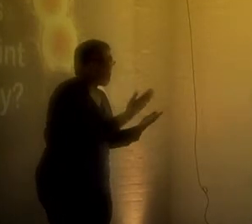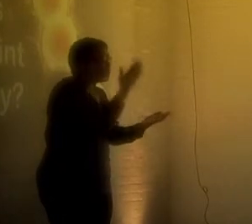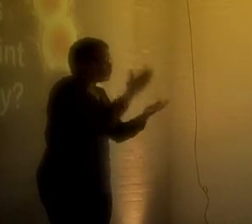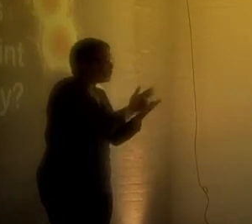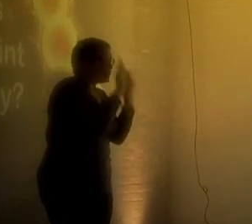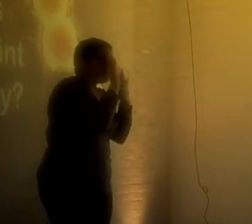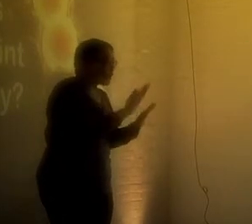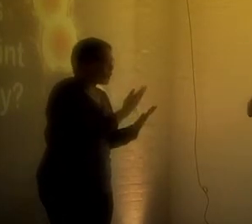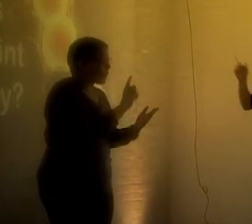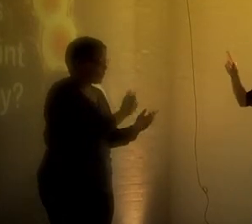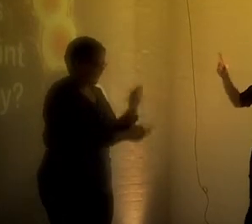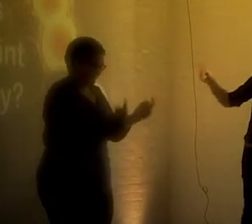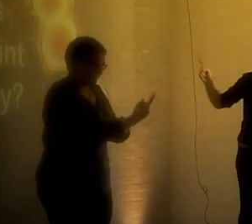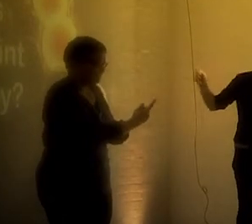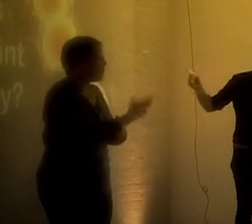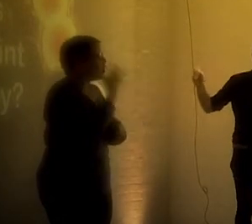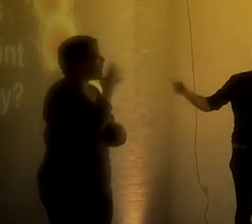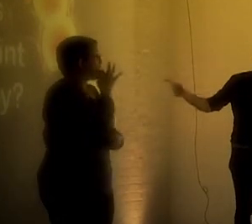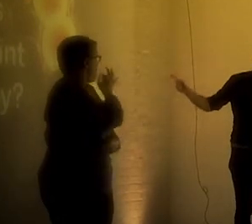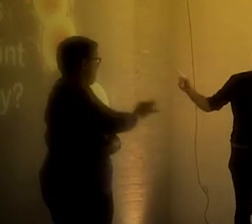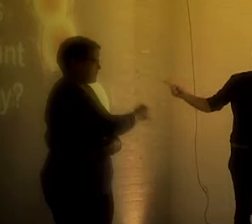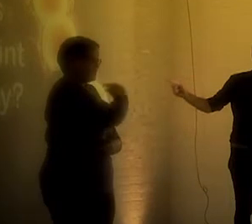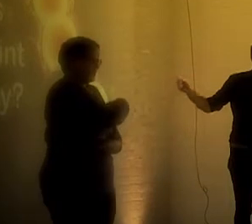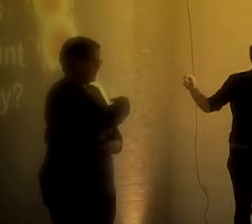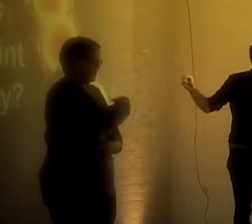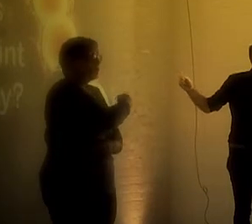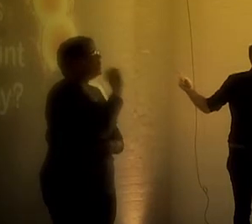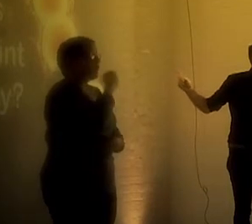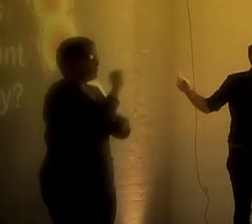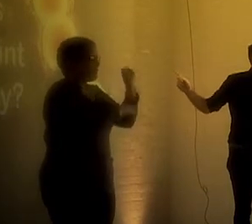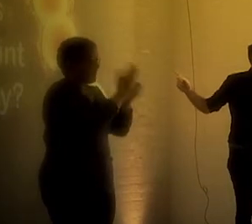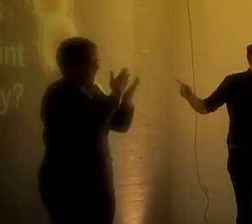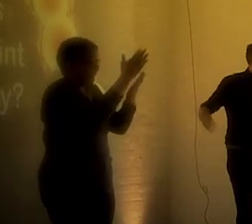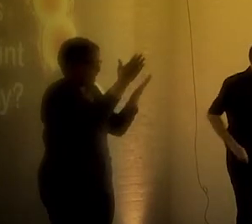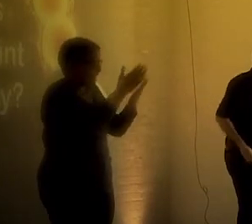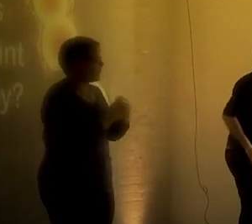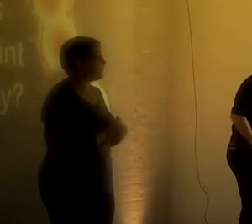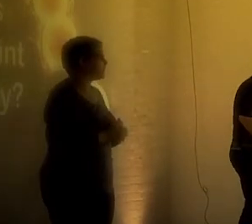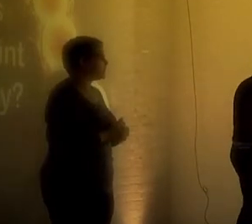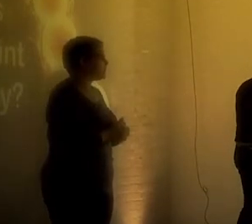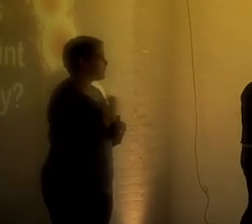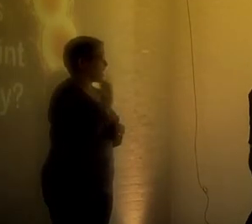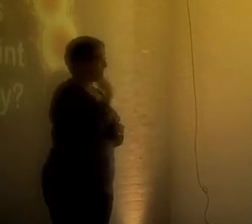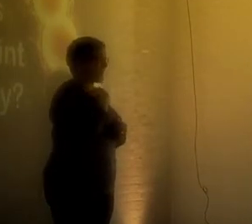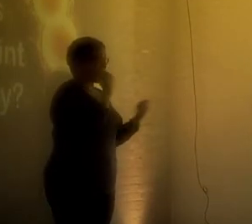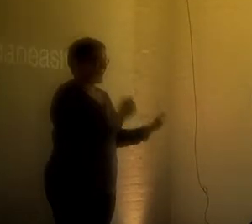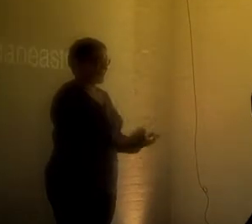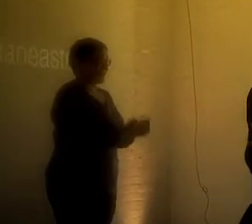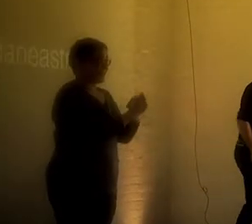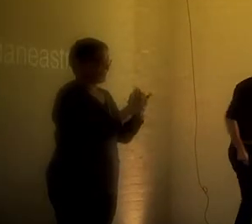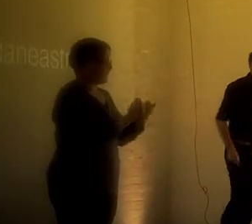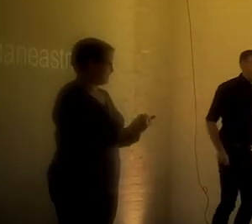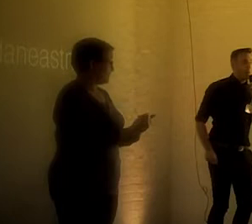up and become incredibly clear as soon as you ask them this question. And that's probably the